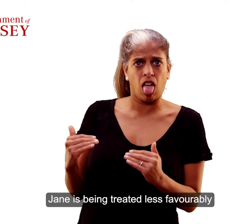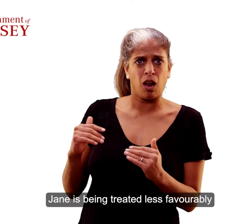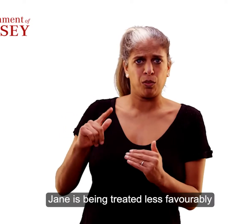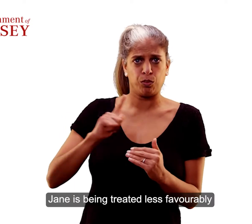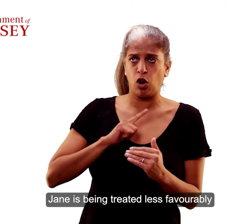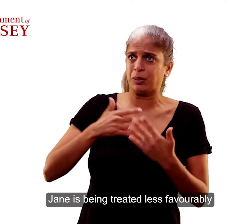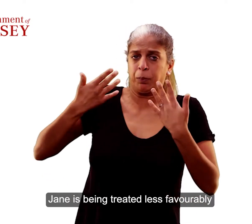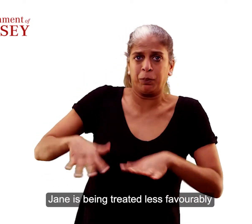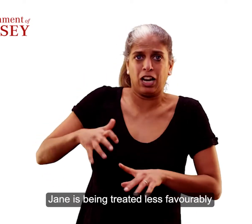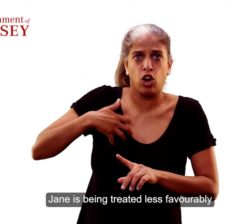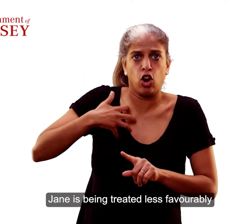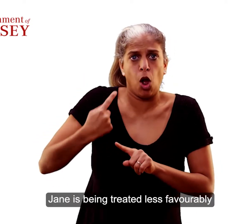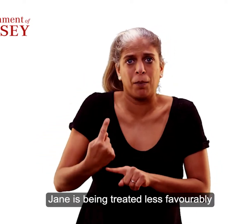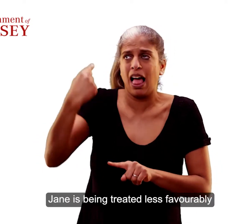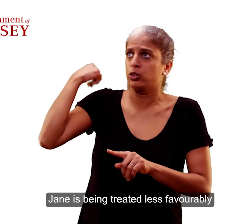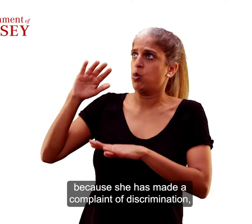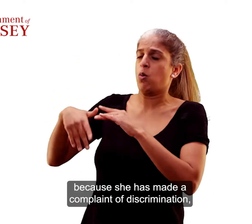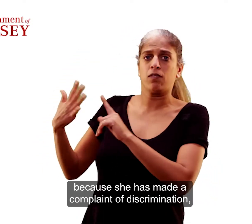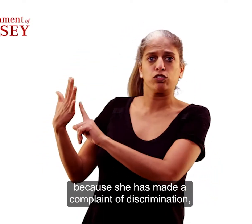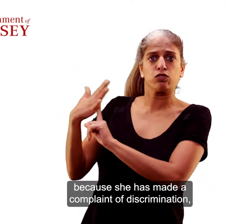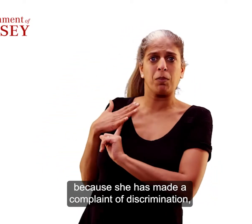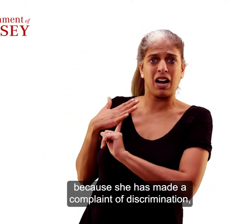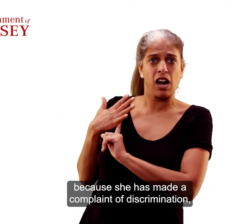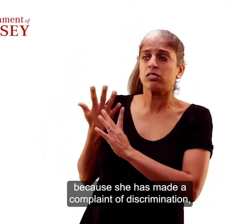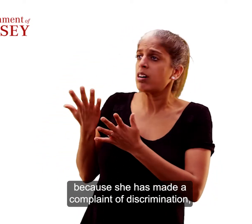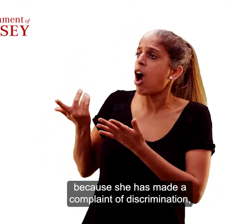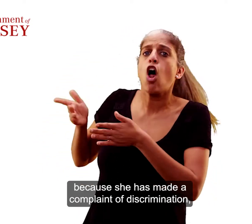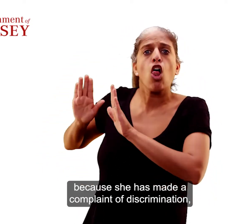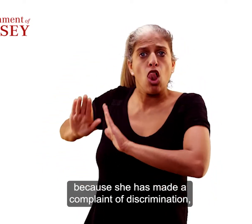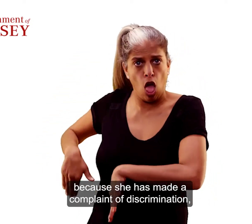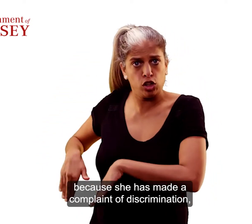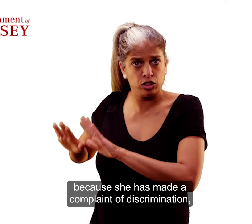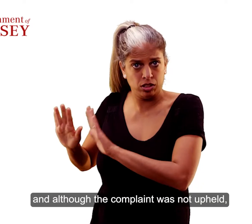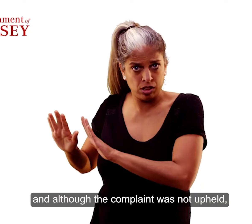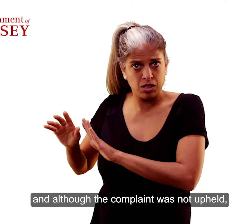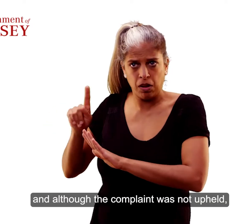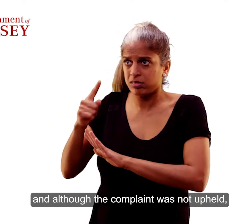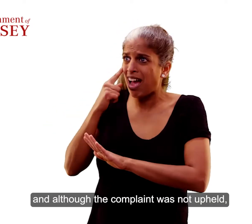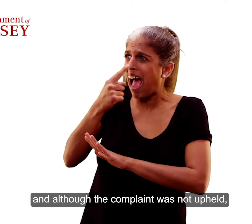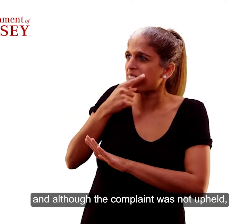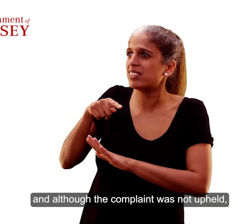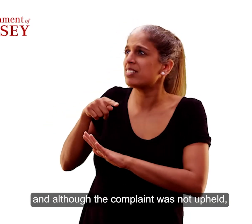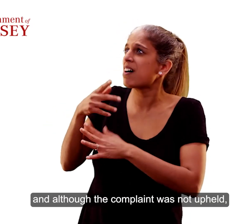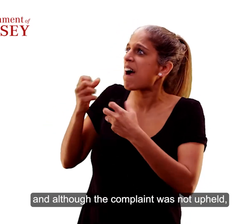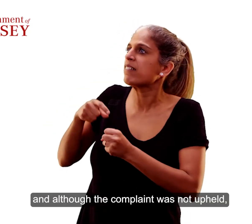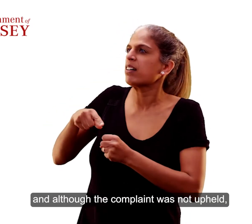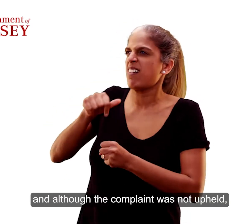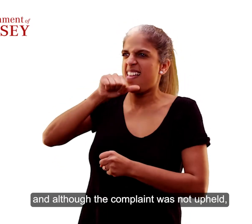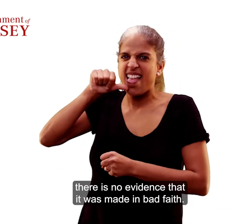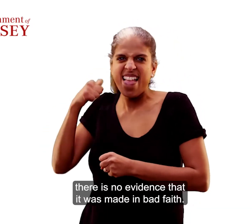Jane is being treated less favourably because she has made a complaint of discrimination, and although the complaint was not upheld, there is